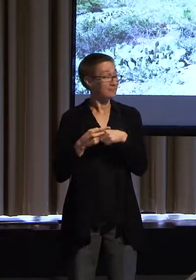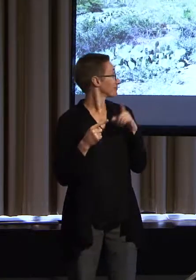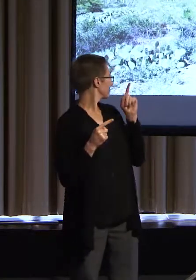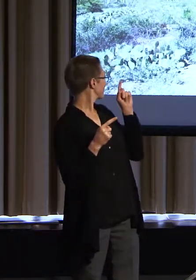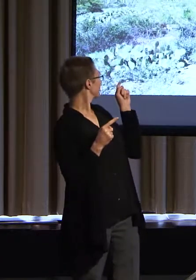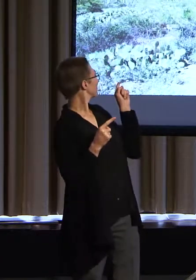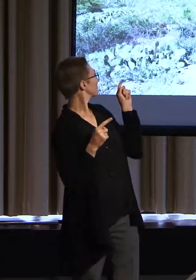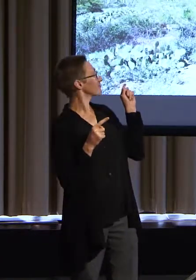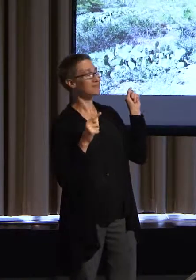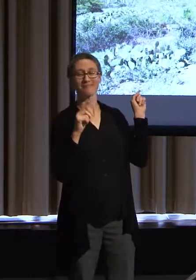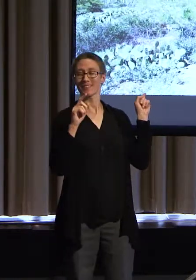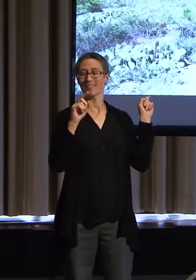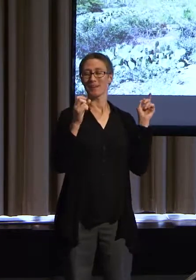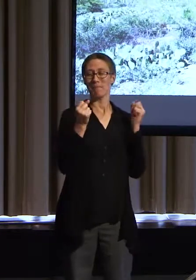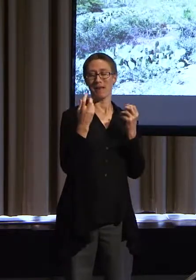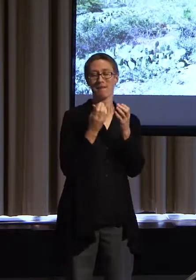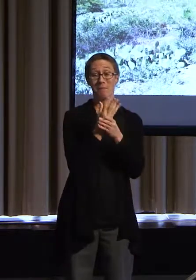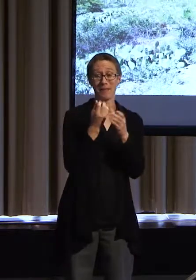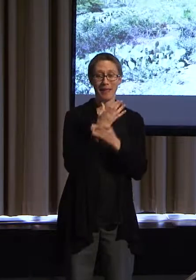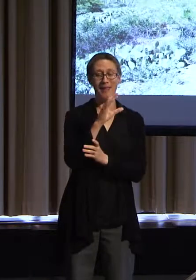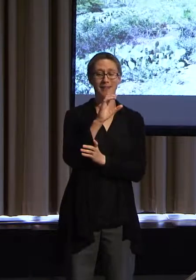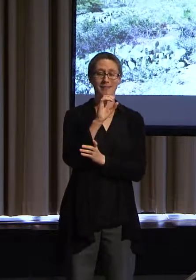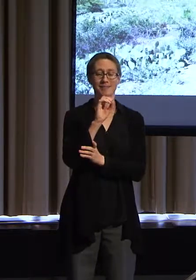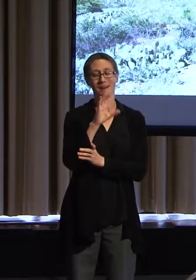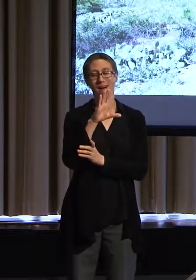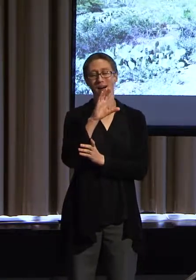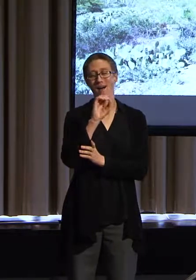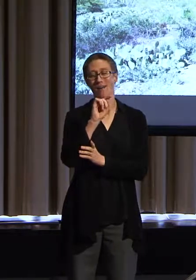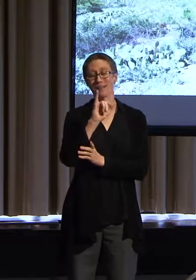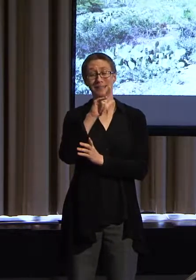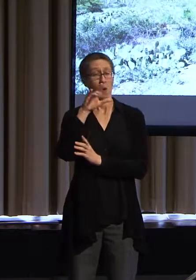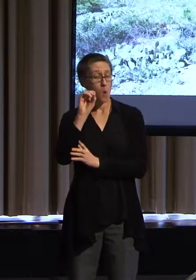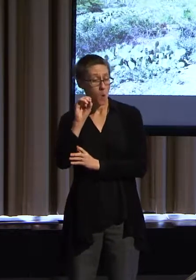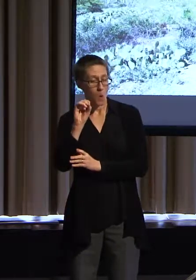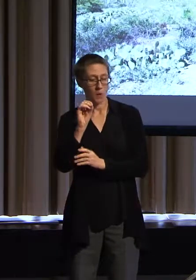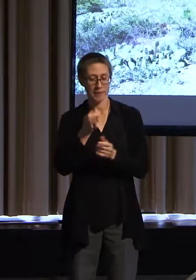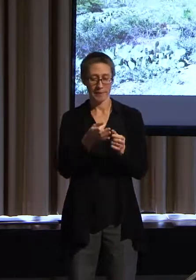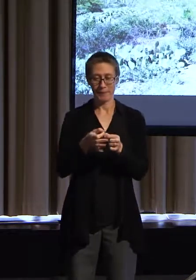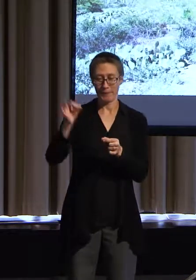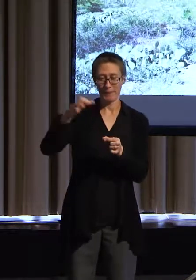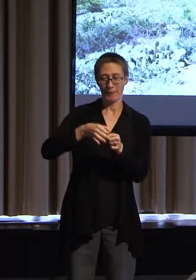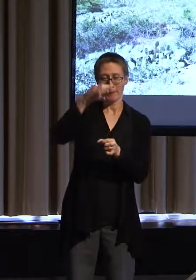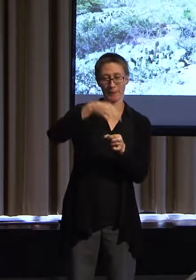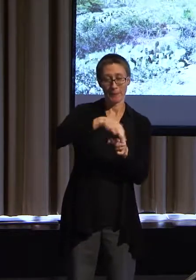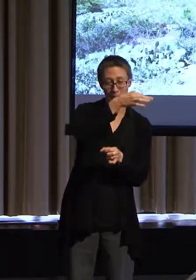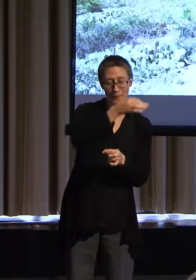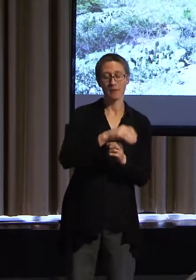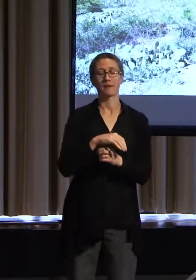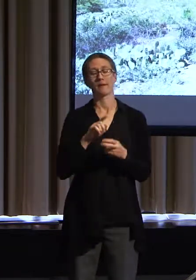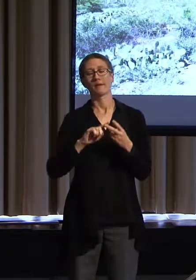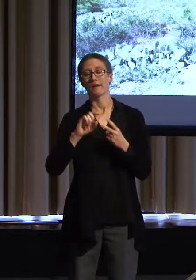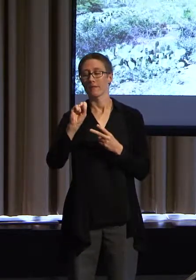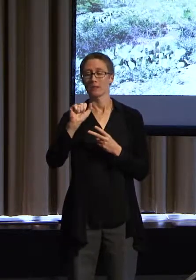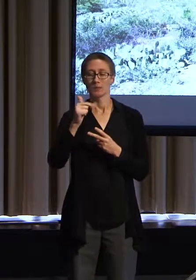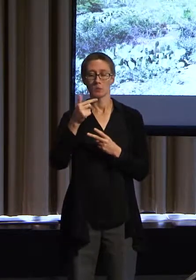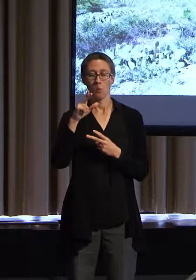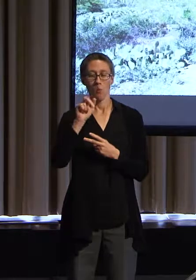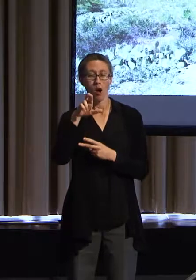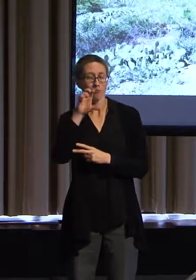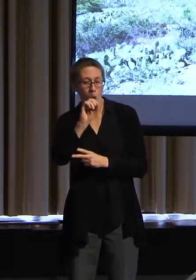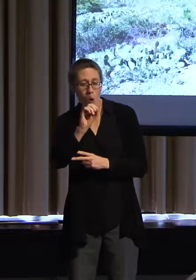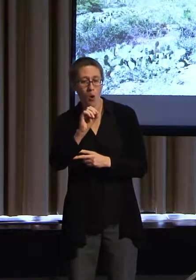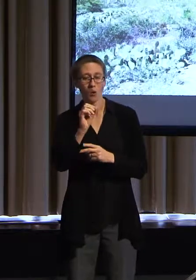in the picture, ocotillos, live hundreds of years. They start each morning in different circumstances.